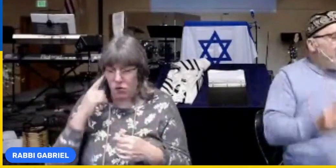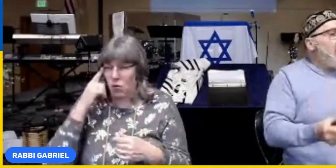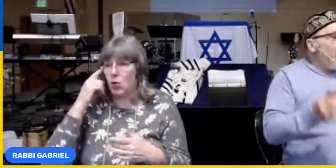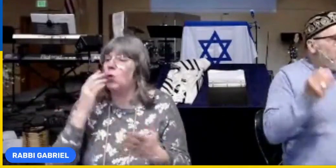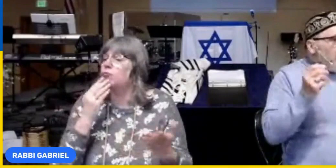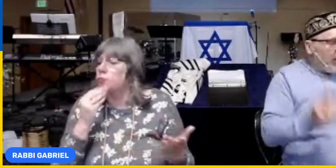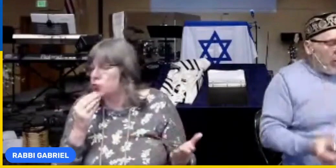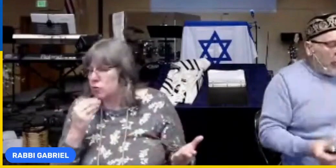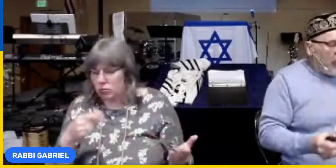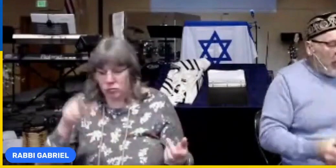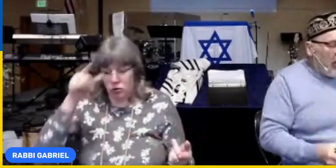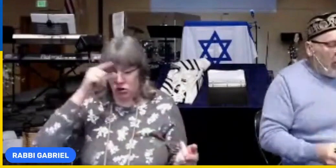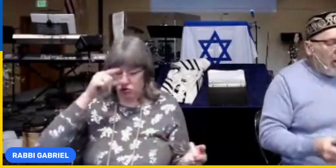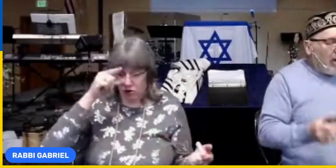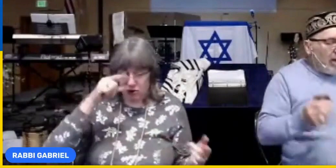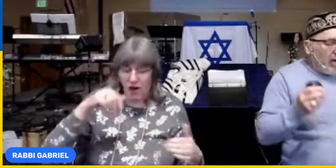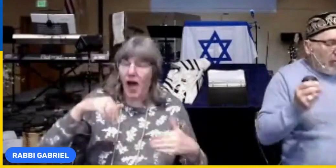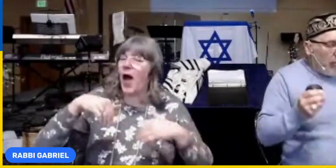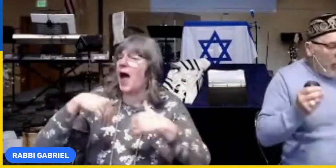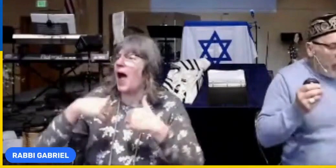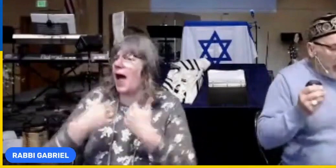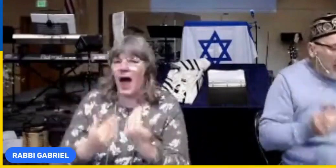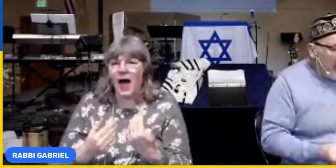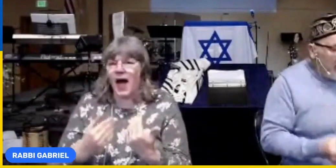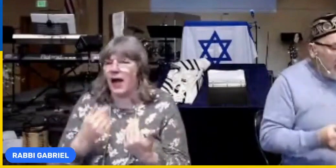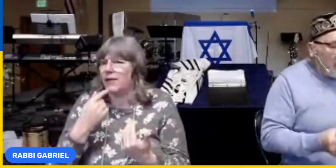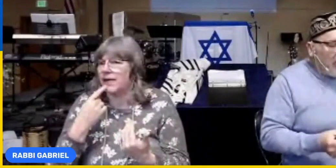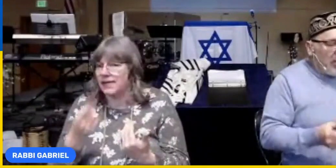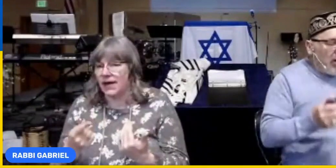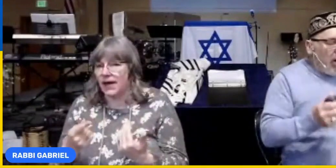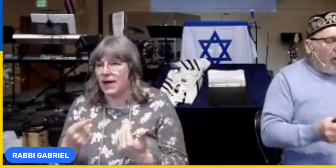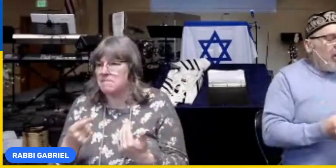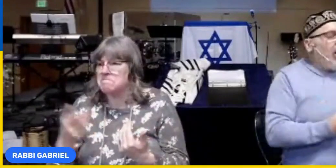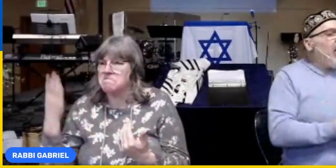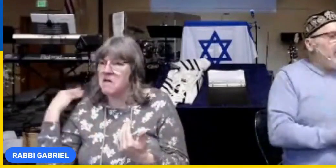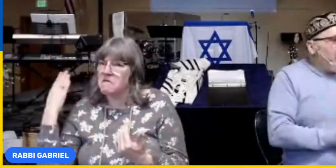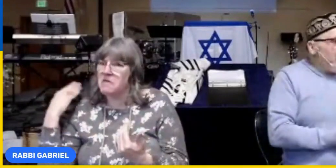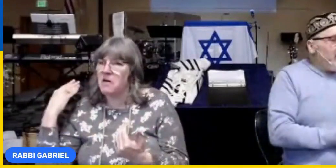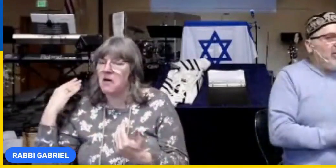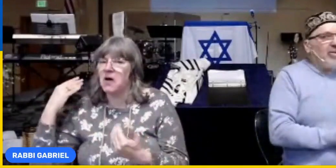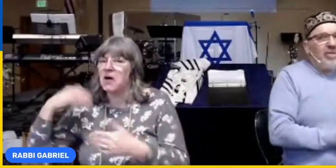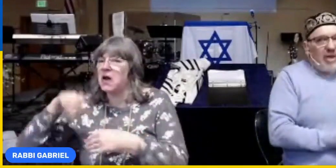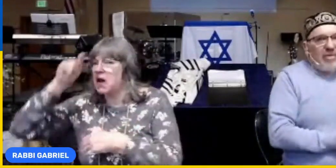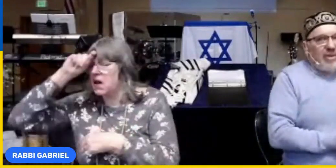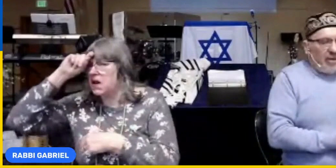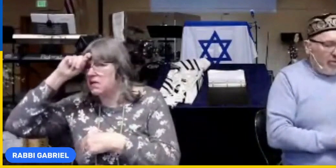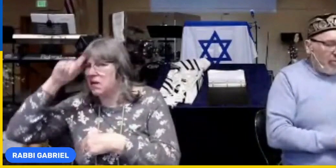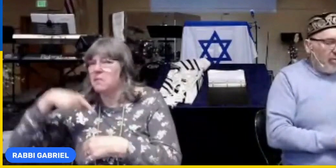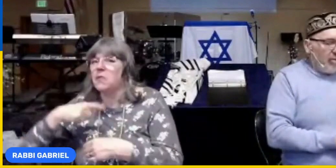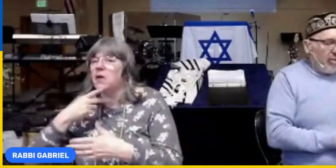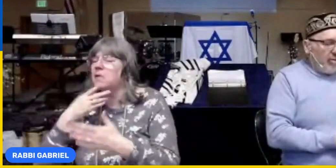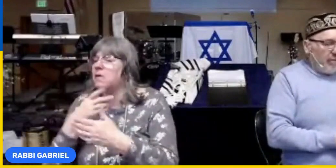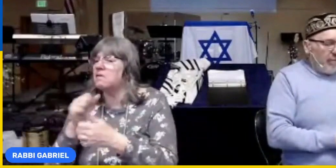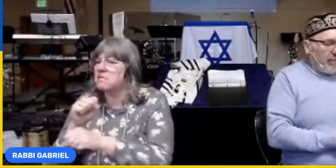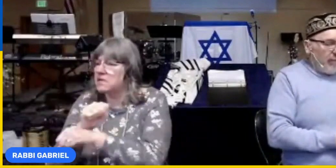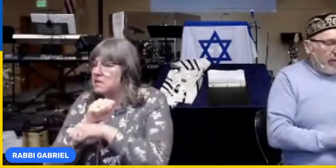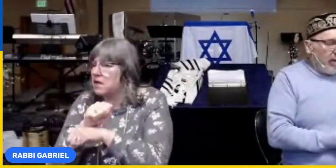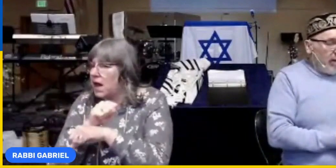how do we say at the Passover Seder, we were slaves in Egypt in all honesty, sincerity, and